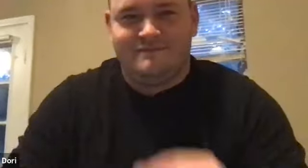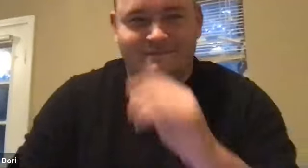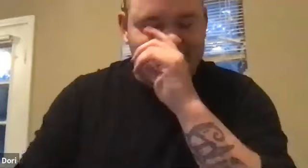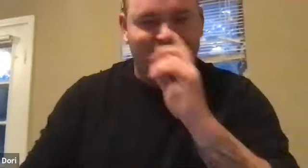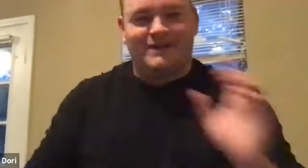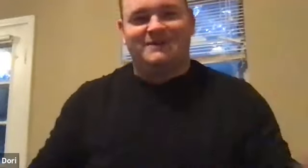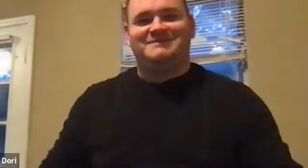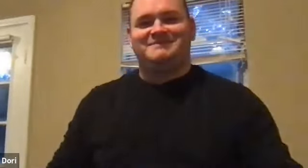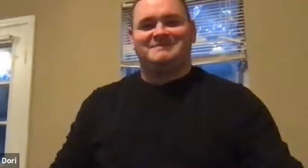There we go.